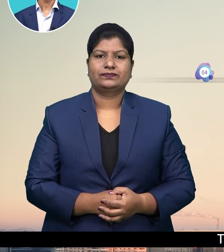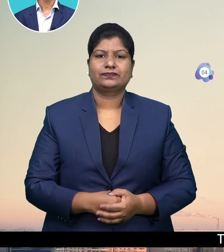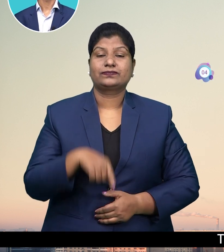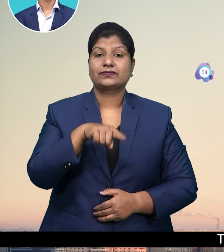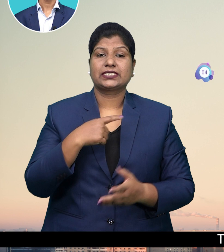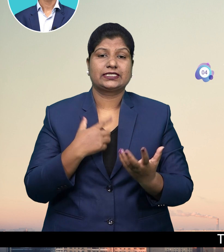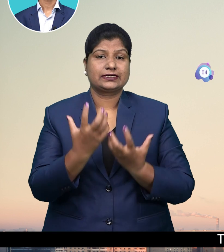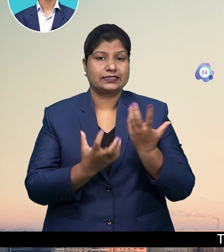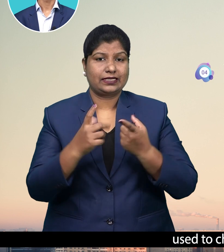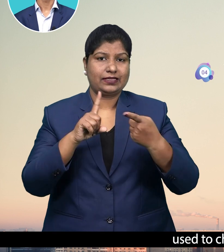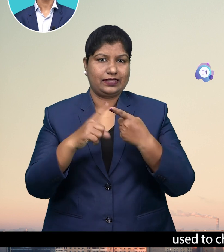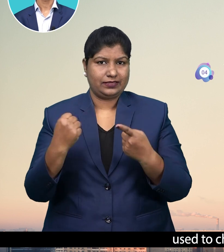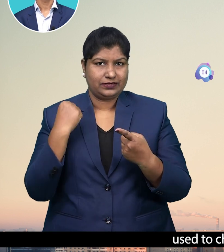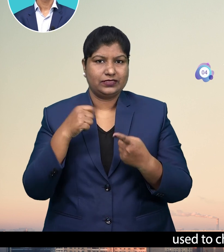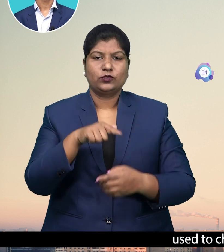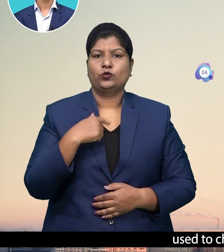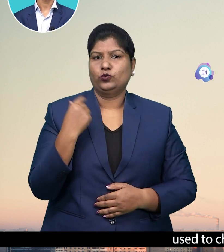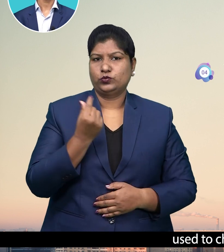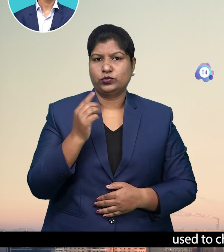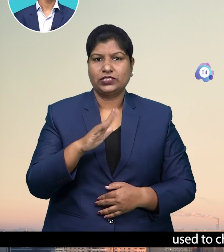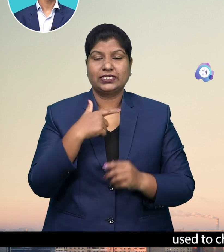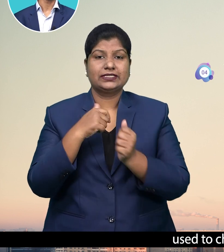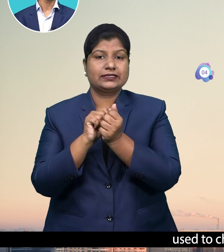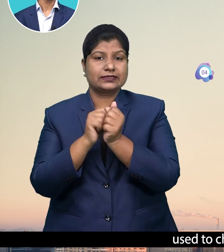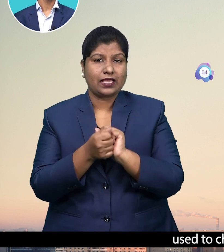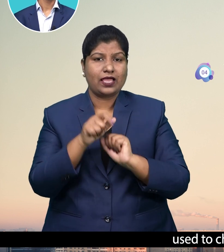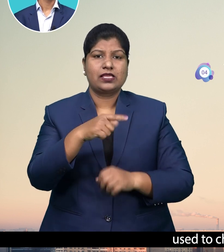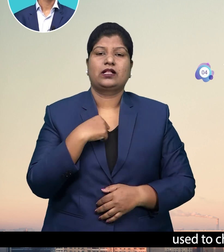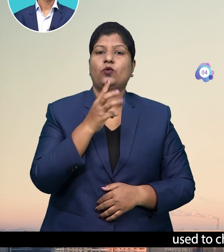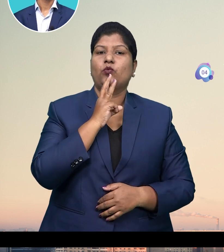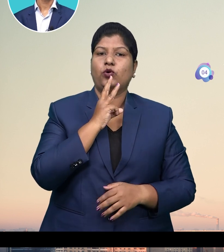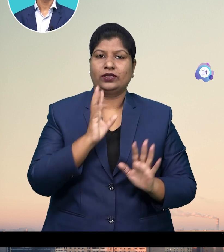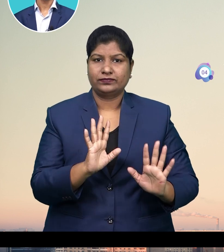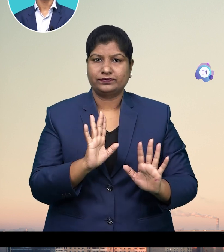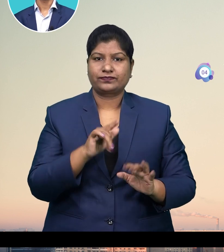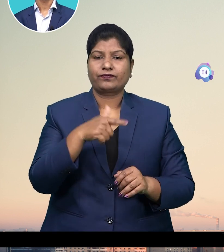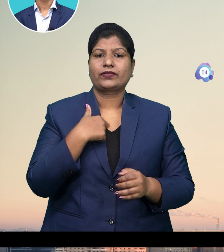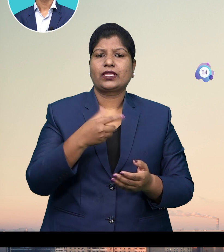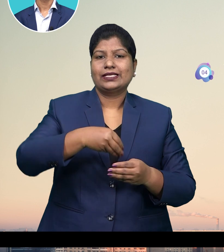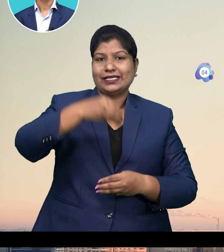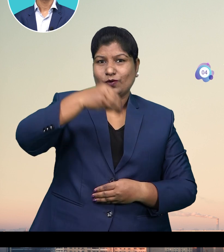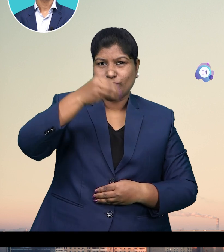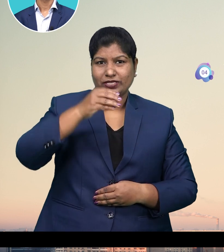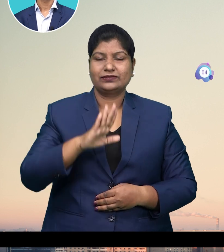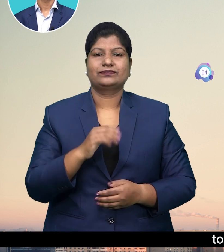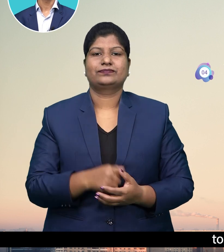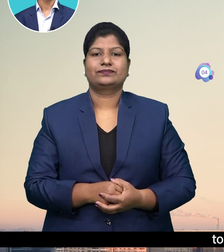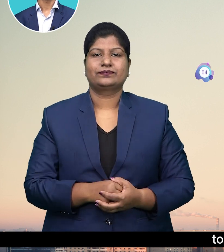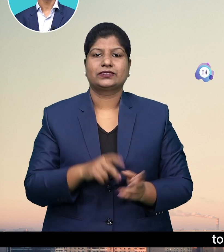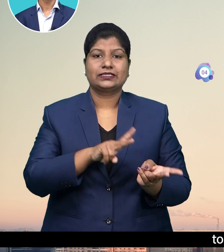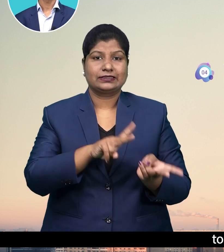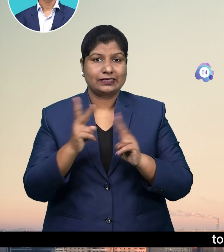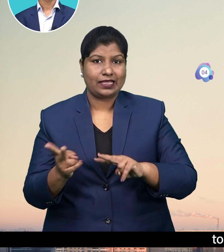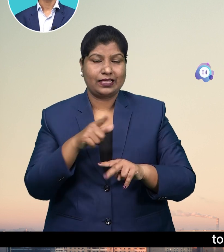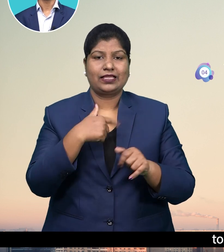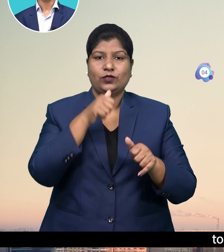The heat energy used to change the state of water from liquid to